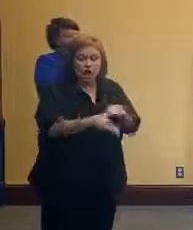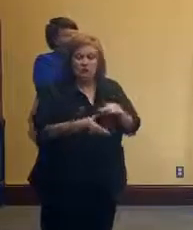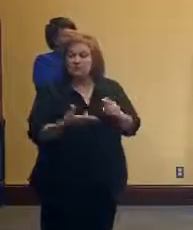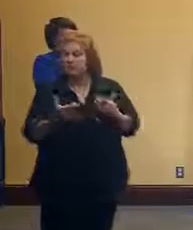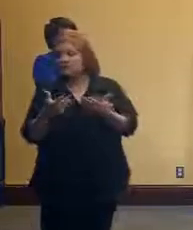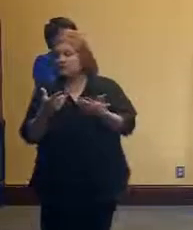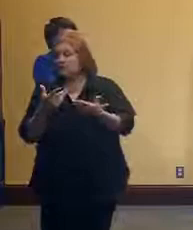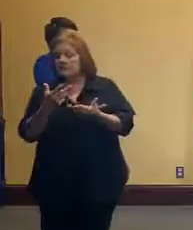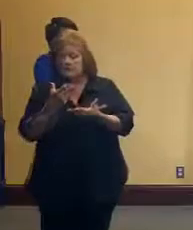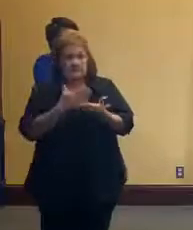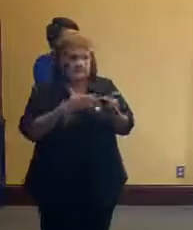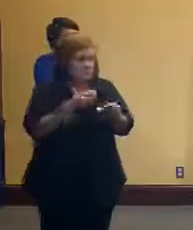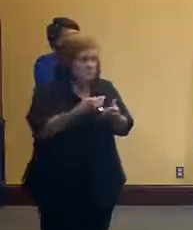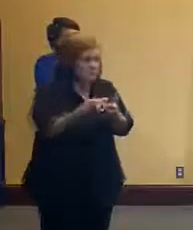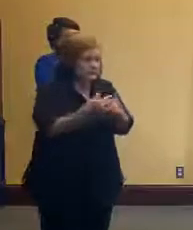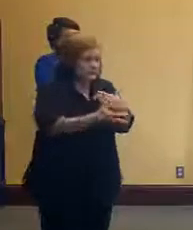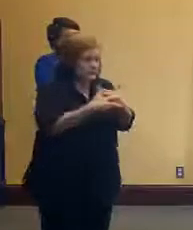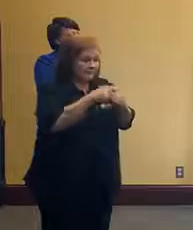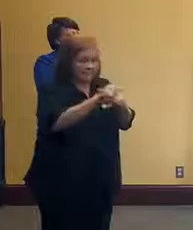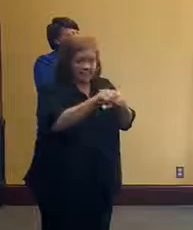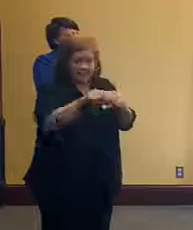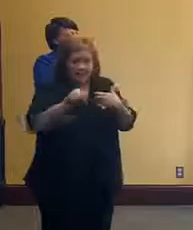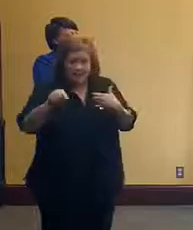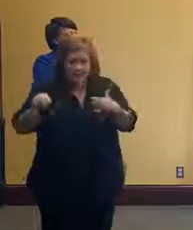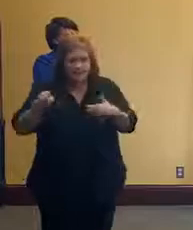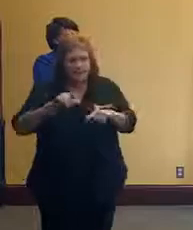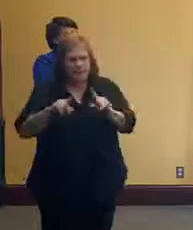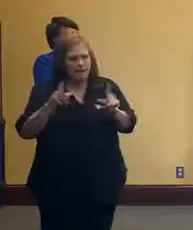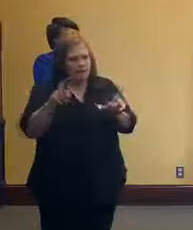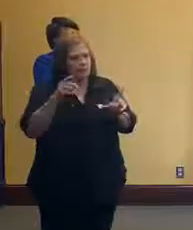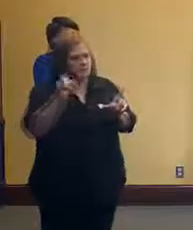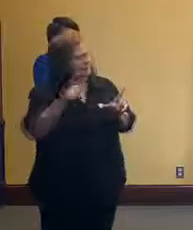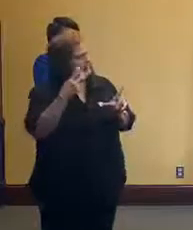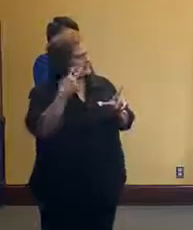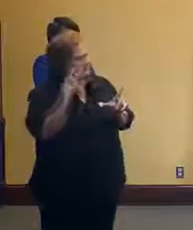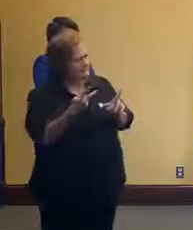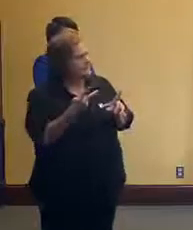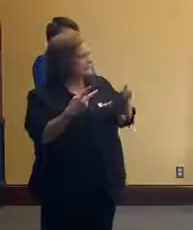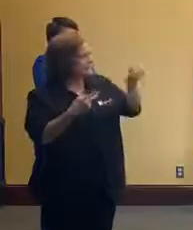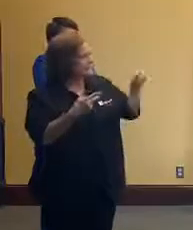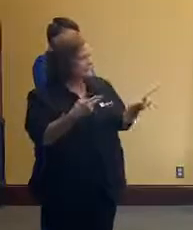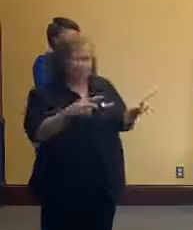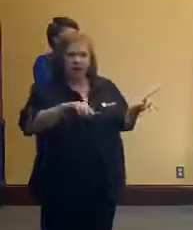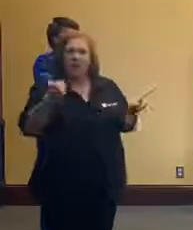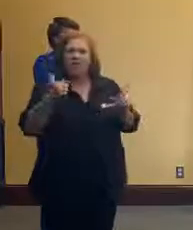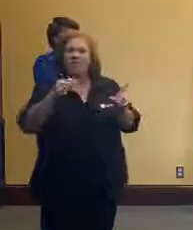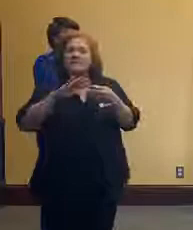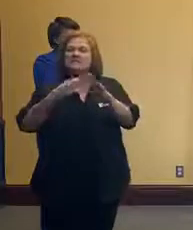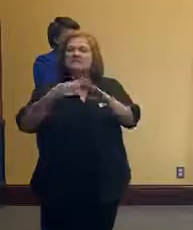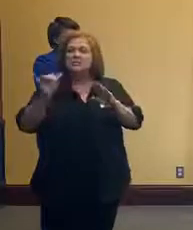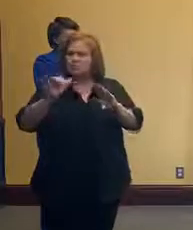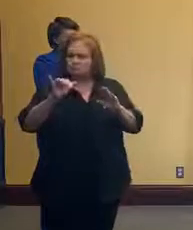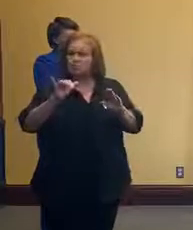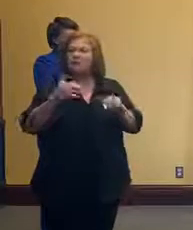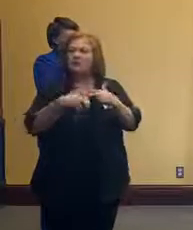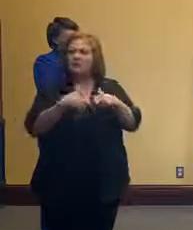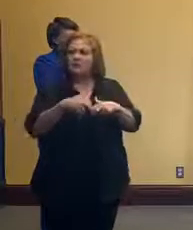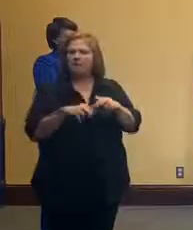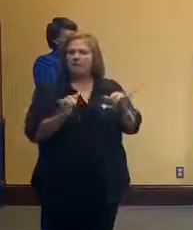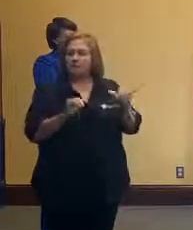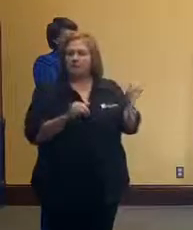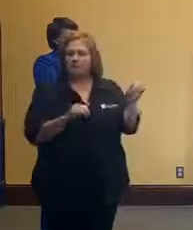able to weather and manage it through. But I thought that was just an important backdrop to see some of the decisions other cities have made. We are being